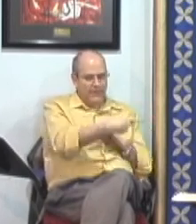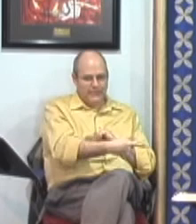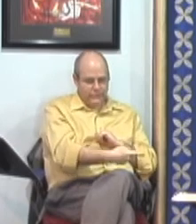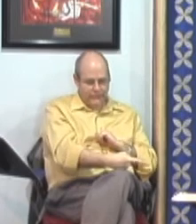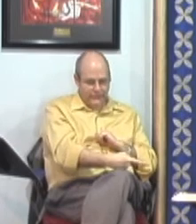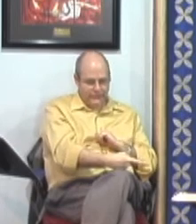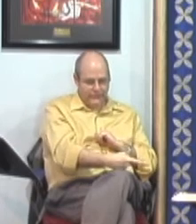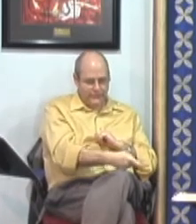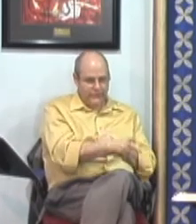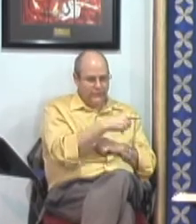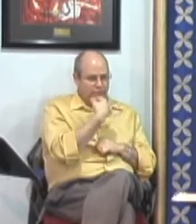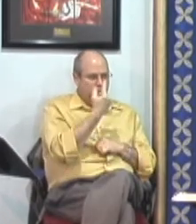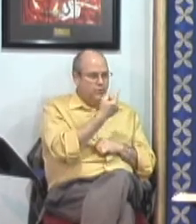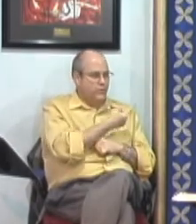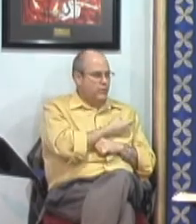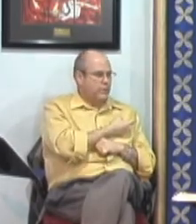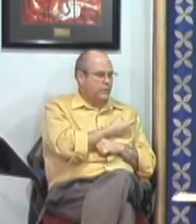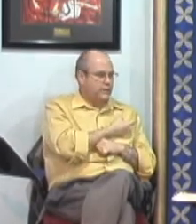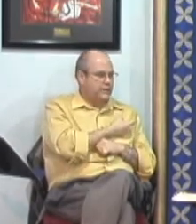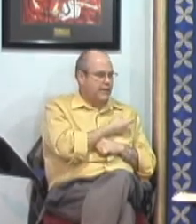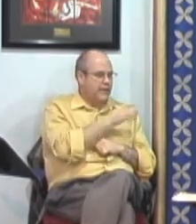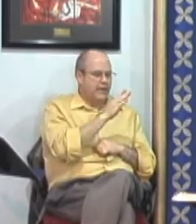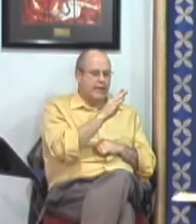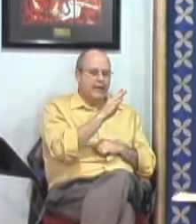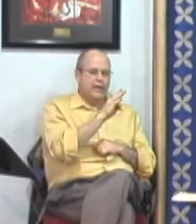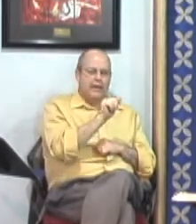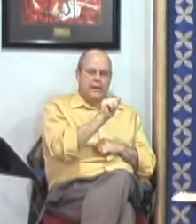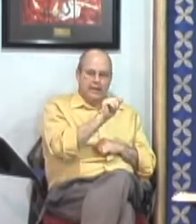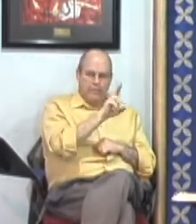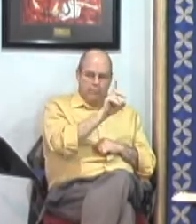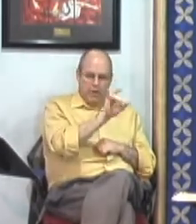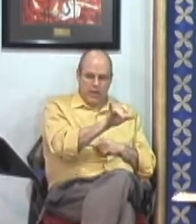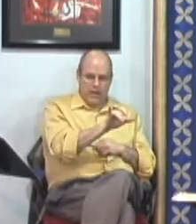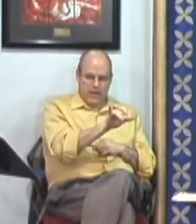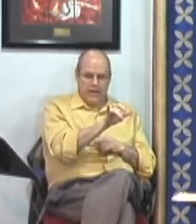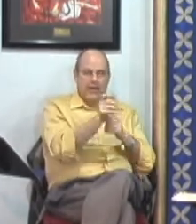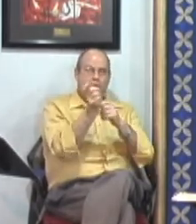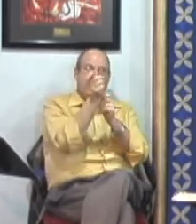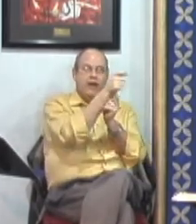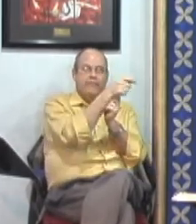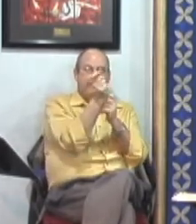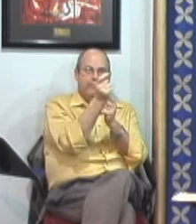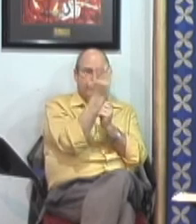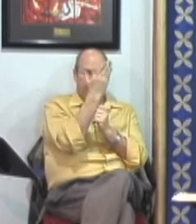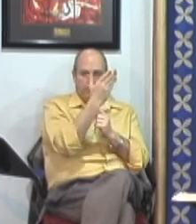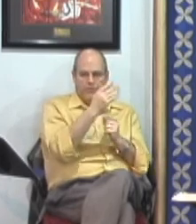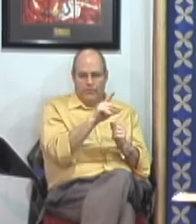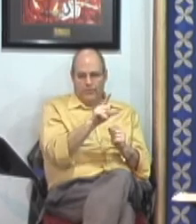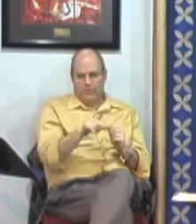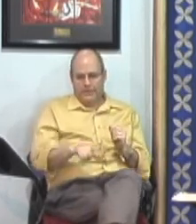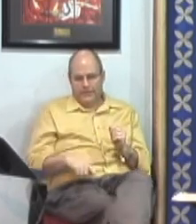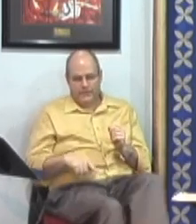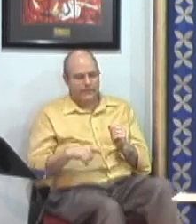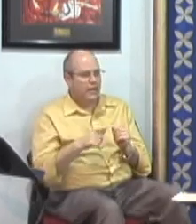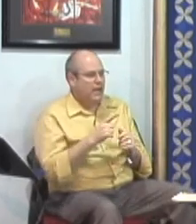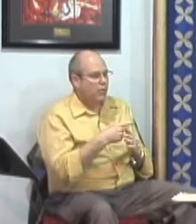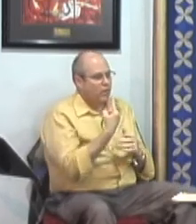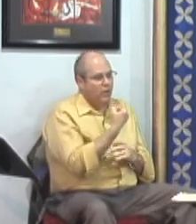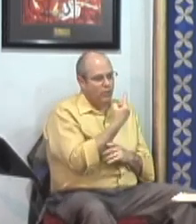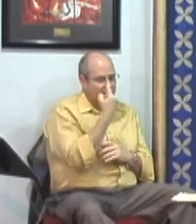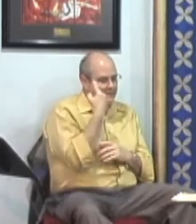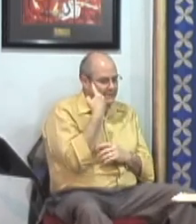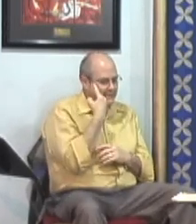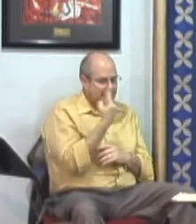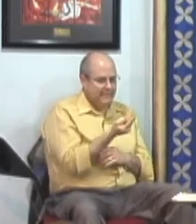Passover, we are to take sheaves of barley and wave them before the Lord. And what we